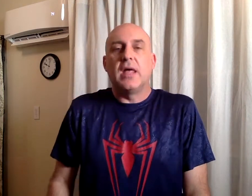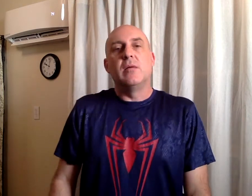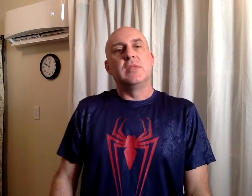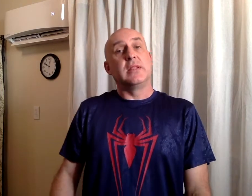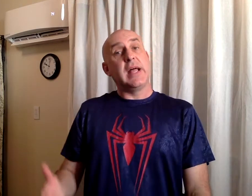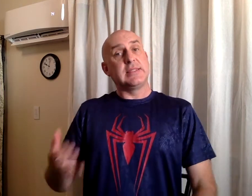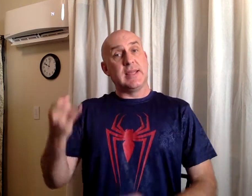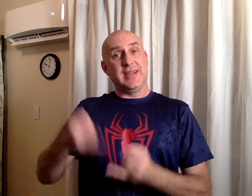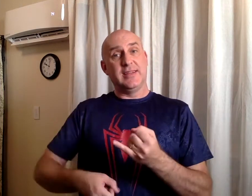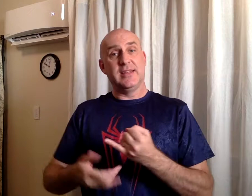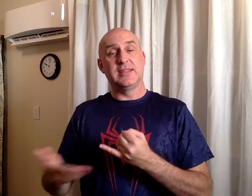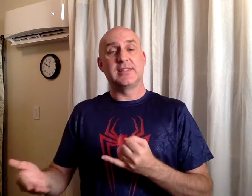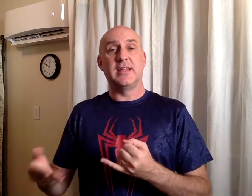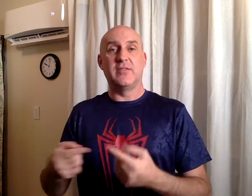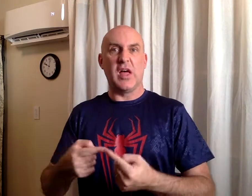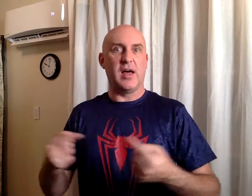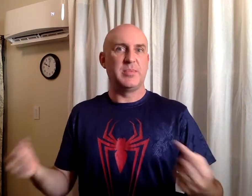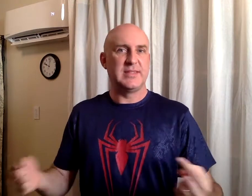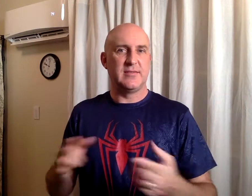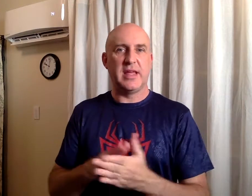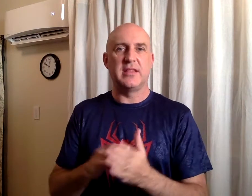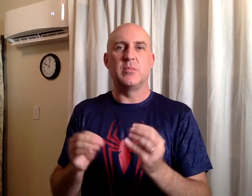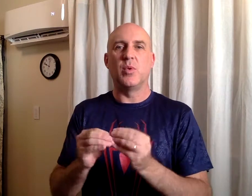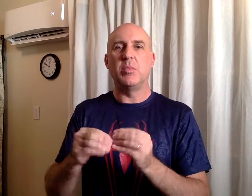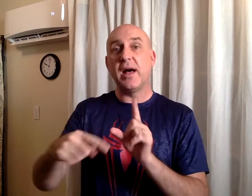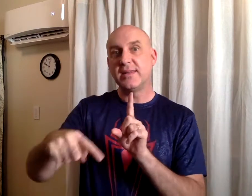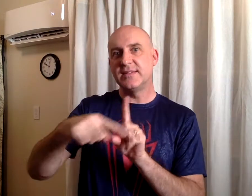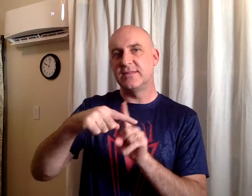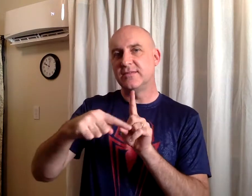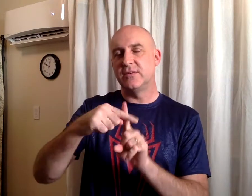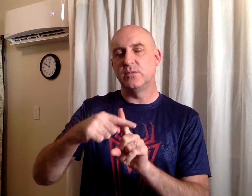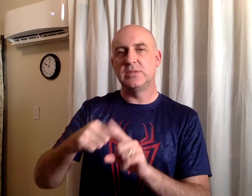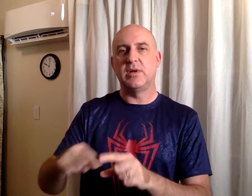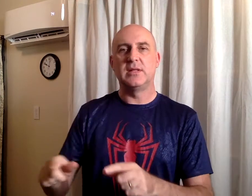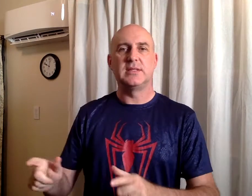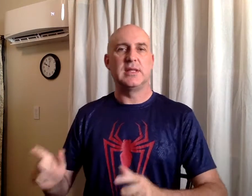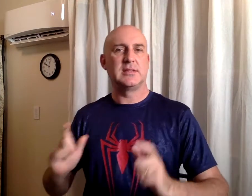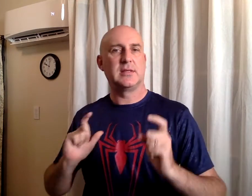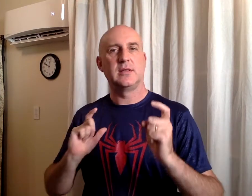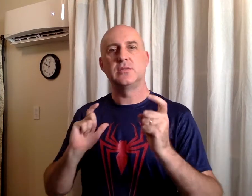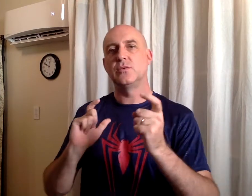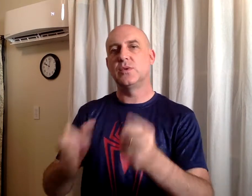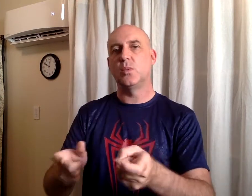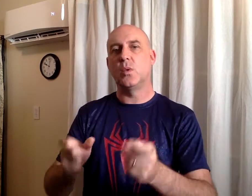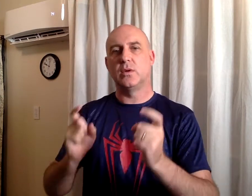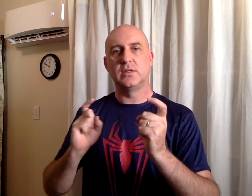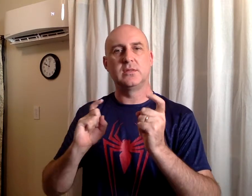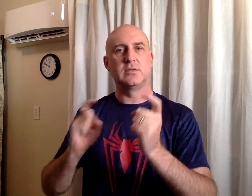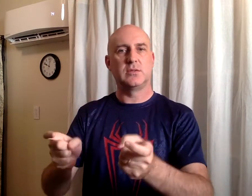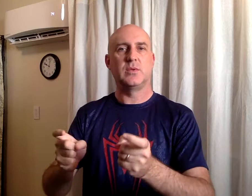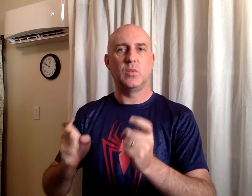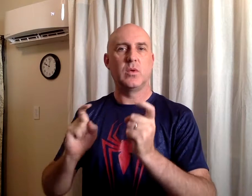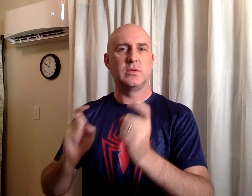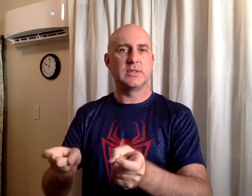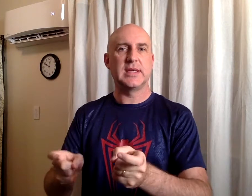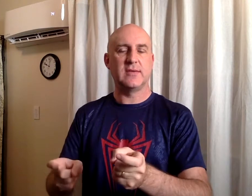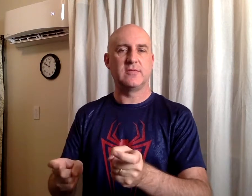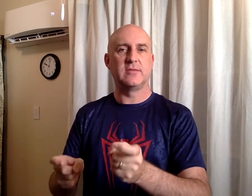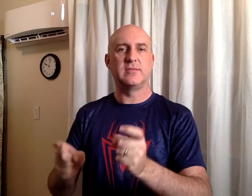Punish. And the last sign is kind of the opposite of that, the more positive response, and that's to reward. To reward or to give.